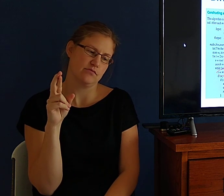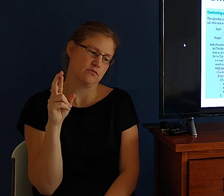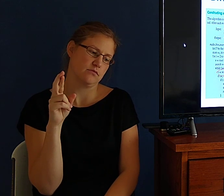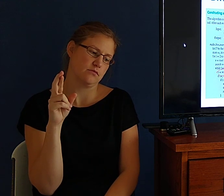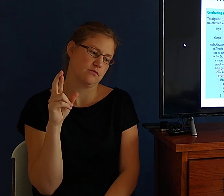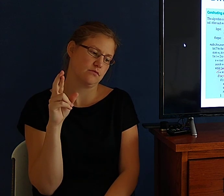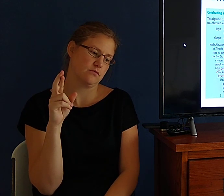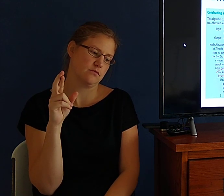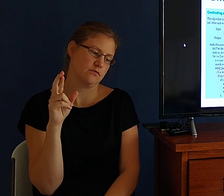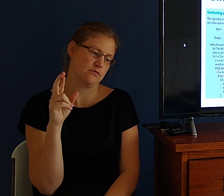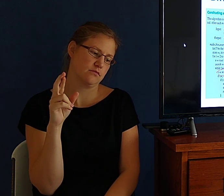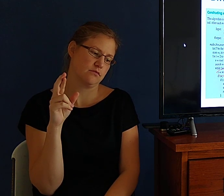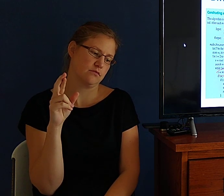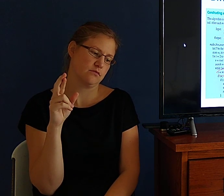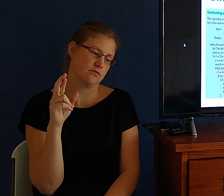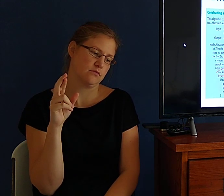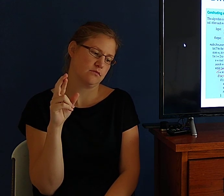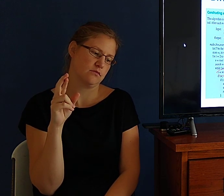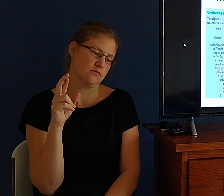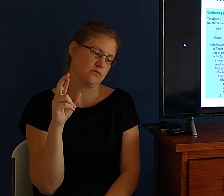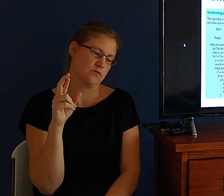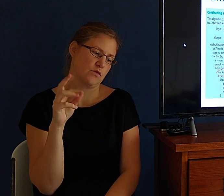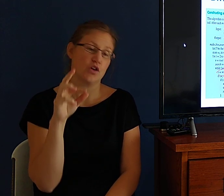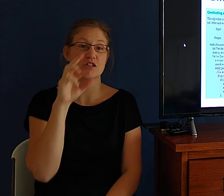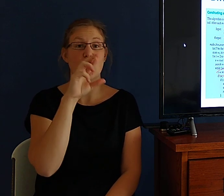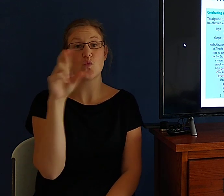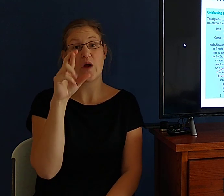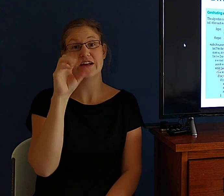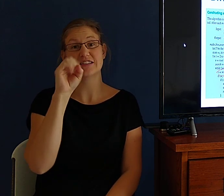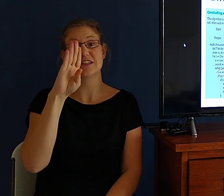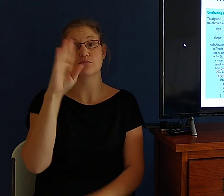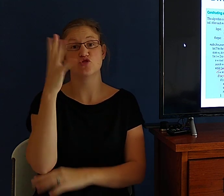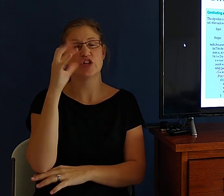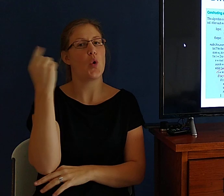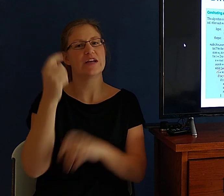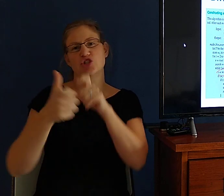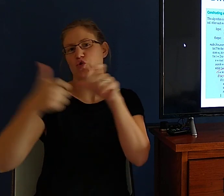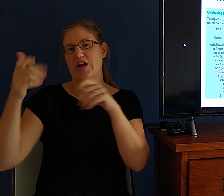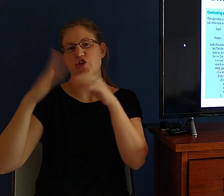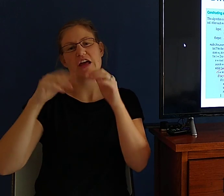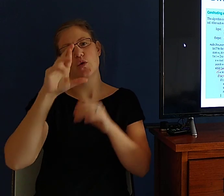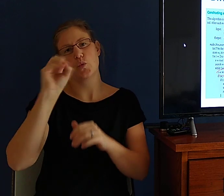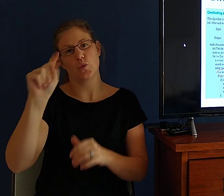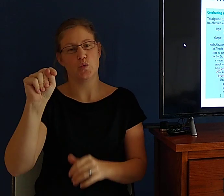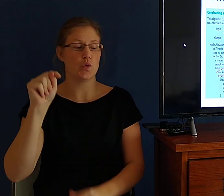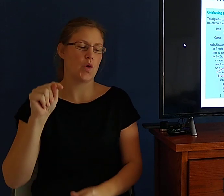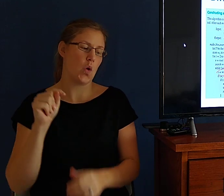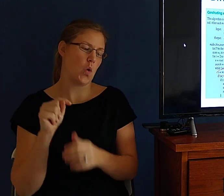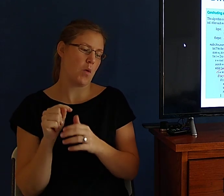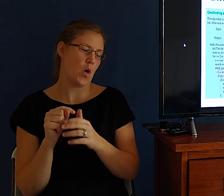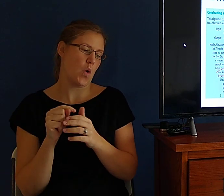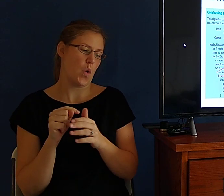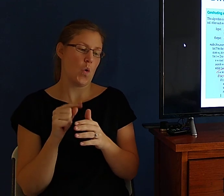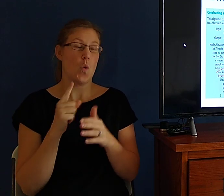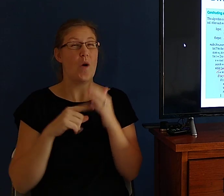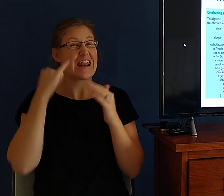right, which is the right subtree is always greater than the root. But how about if the given data is equal